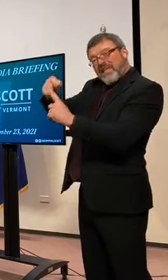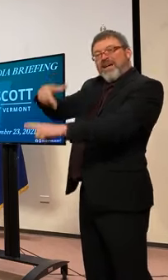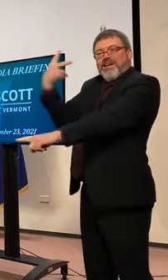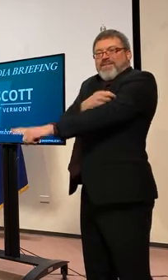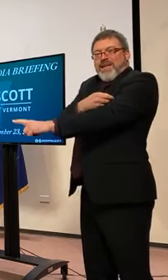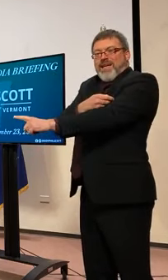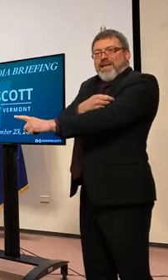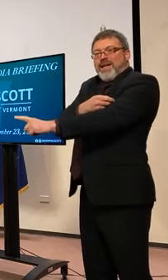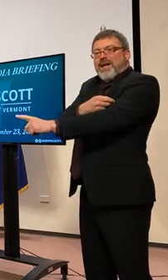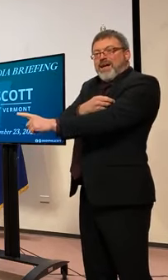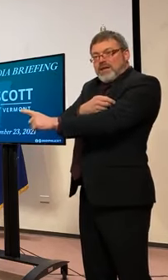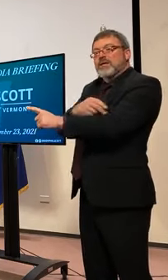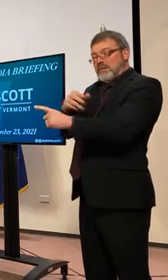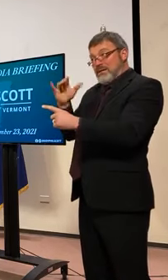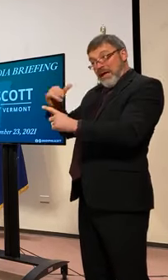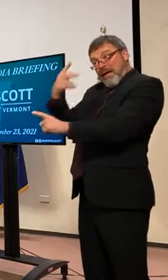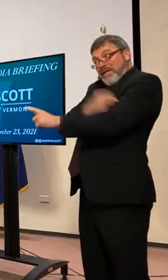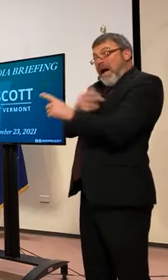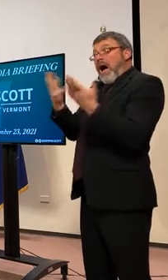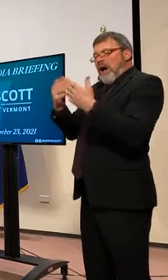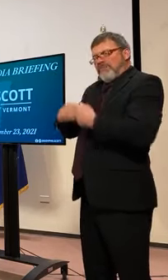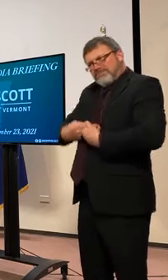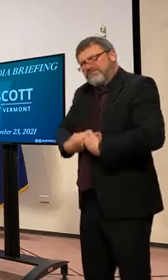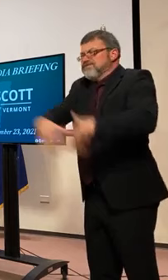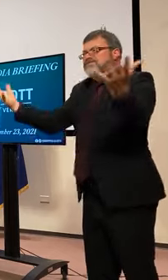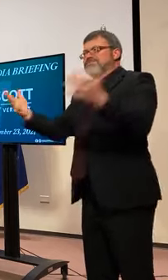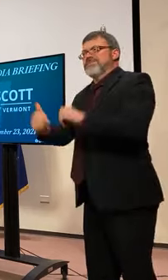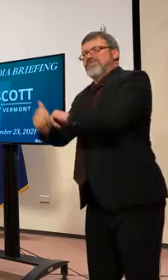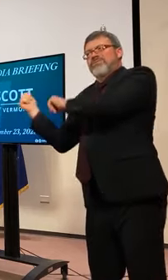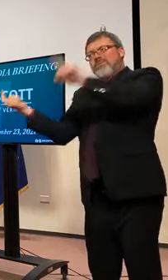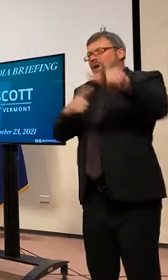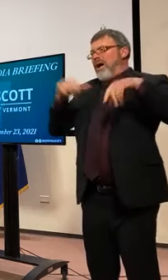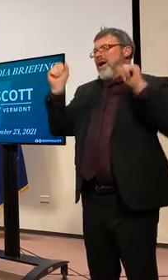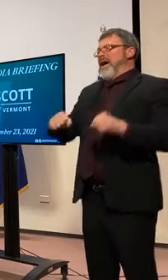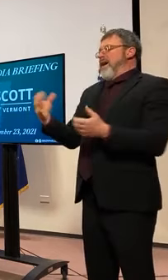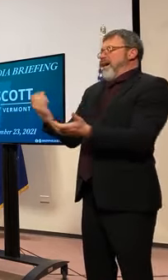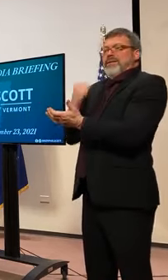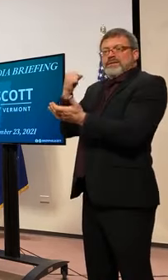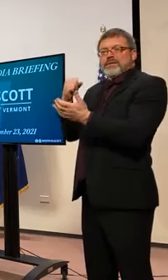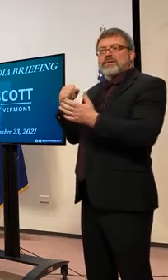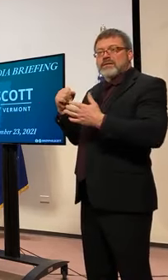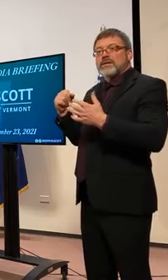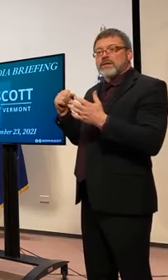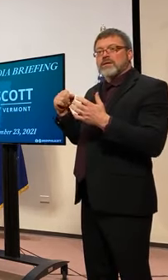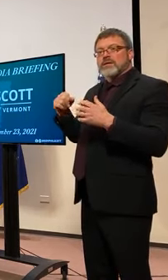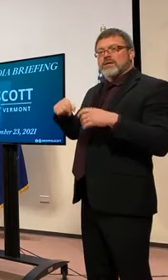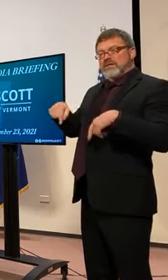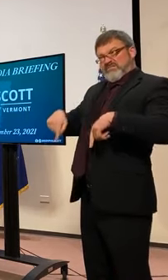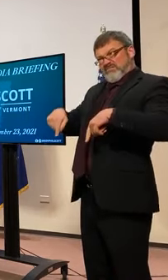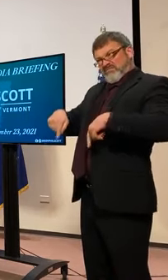possible. And like I said, we're seeing Vermonters step up and lead the nation.